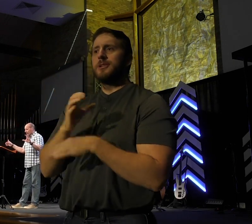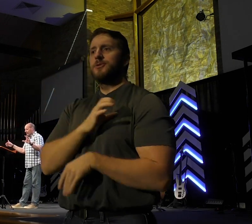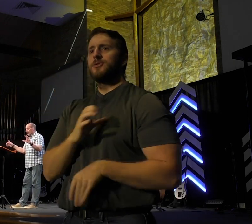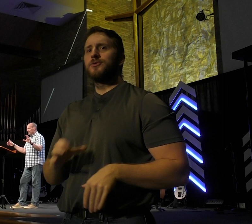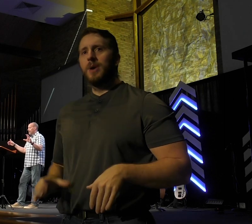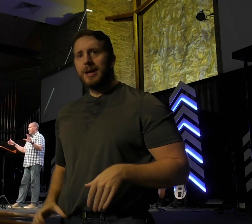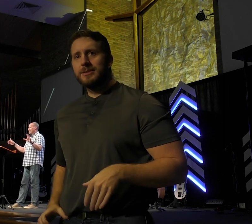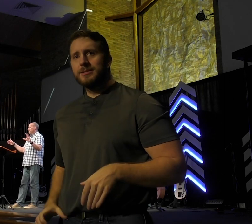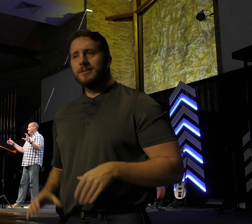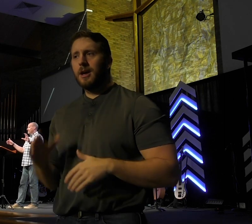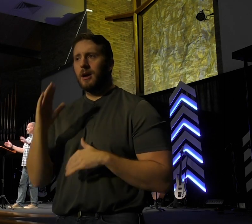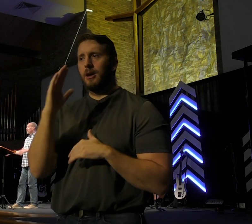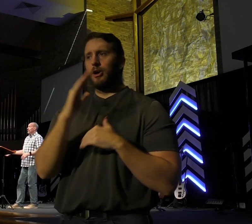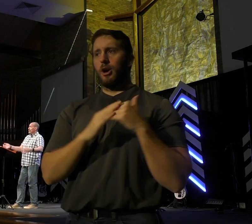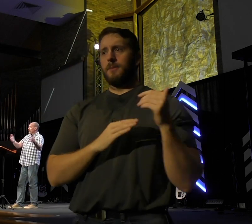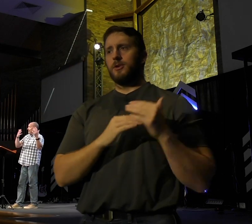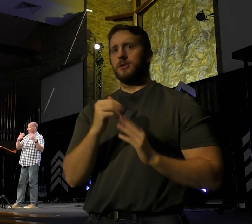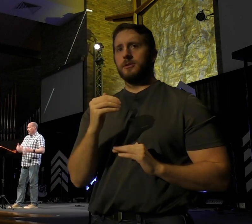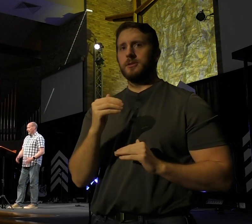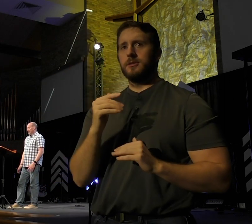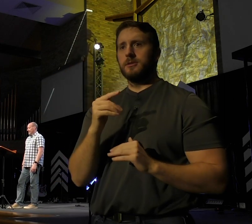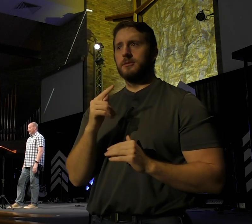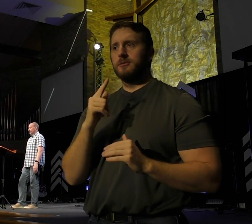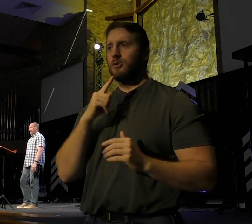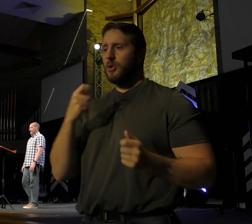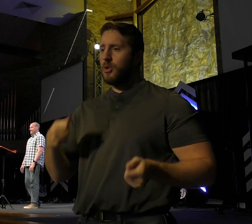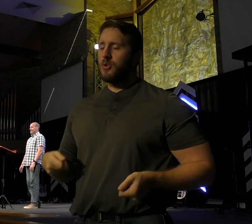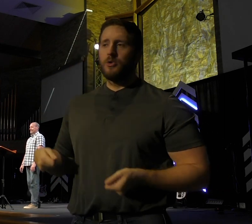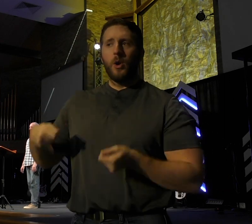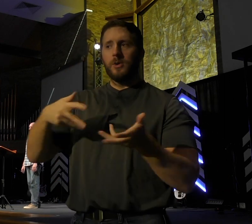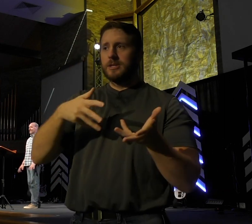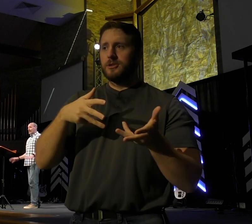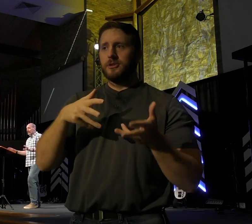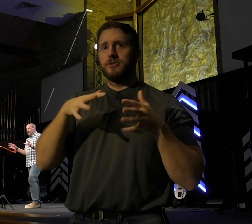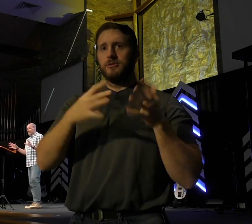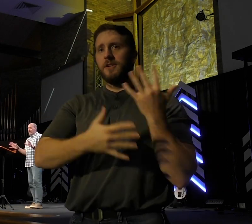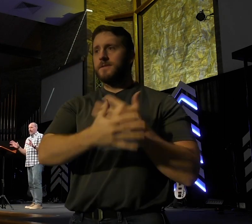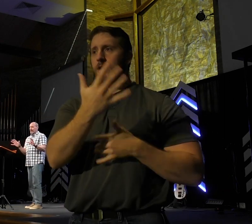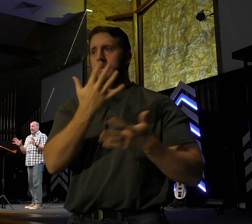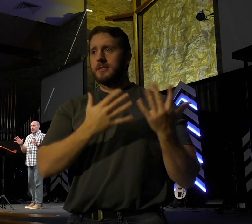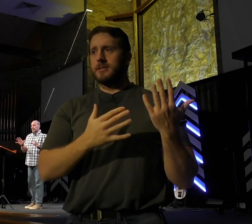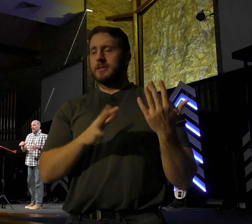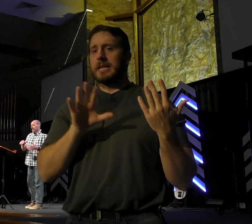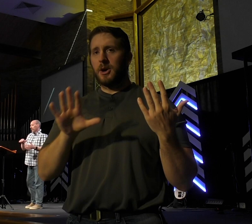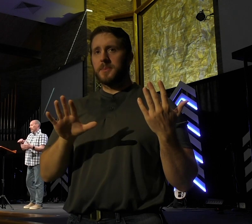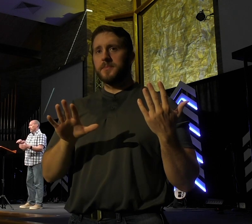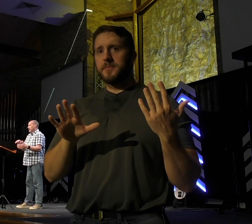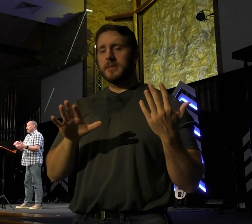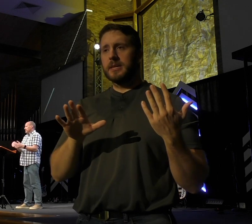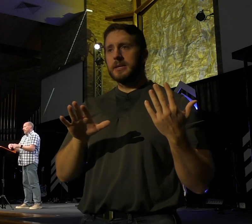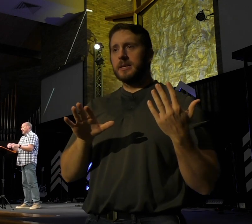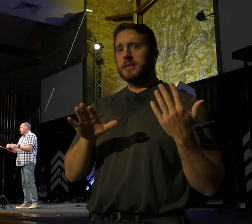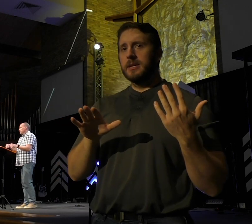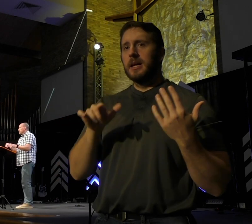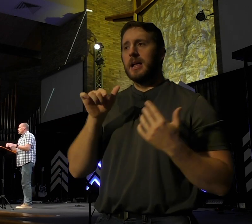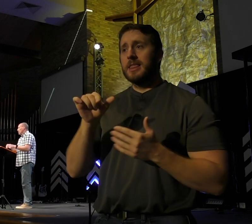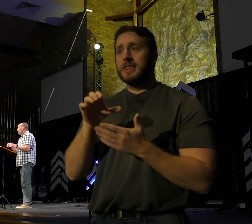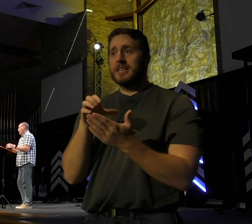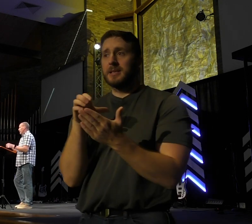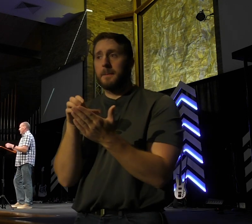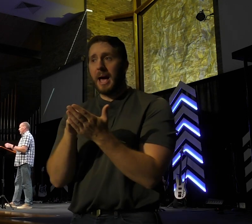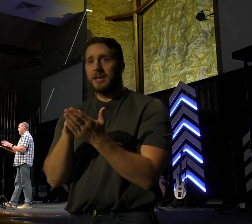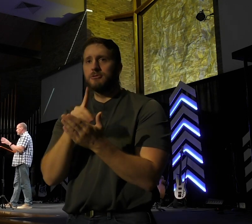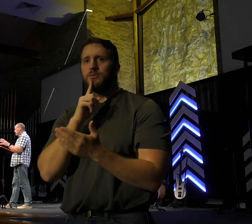and comfort. They're thrown into the furnace. Now, here is where this passage is